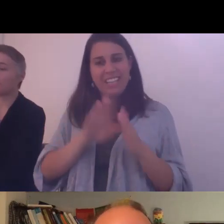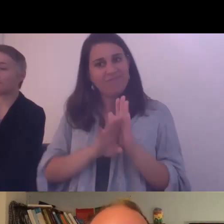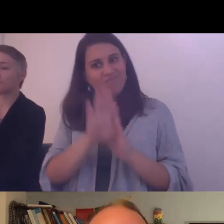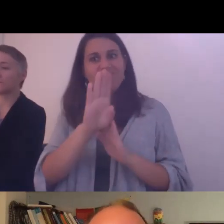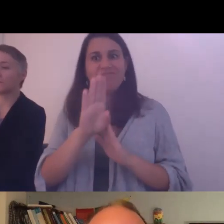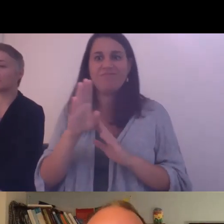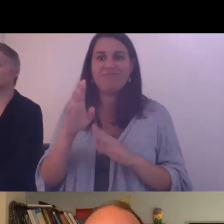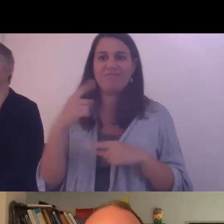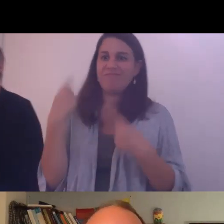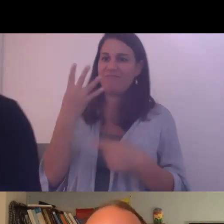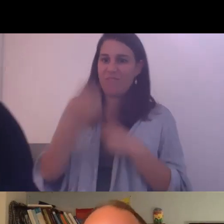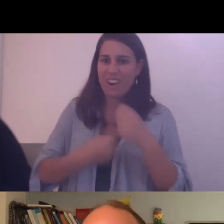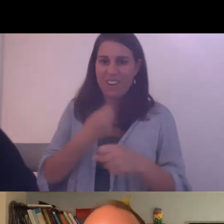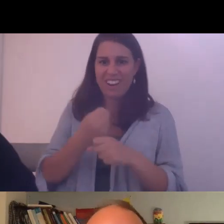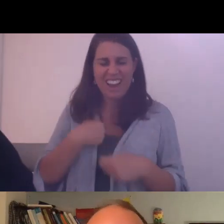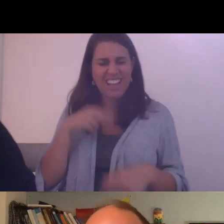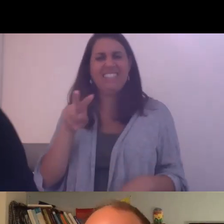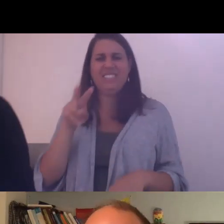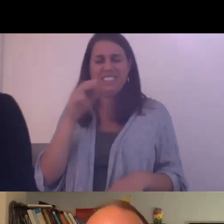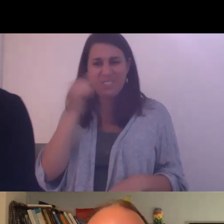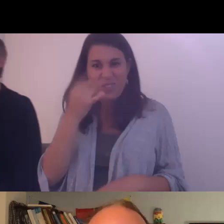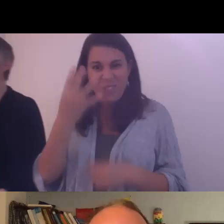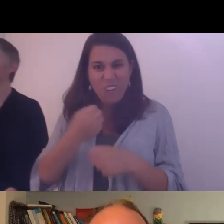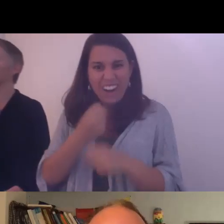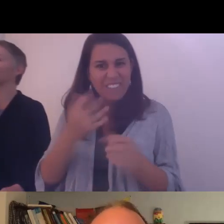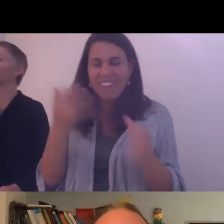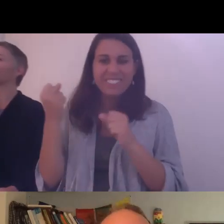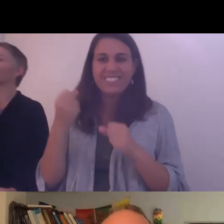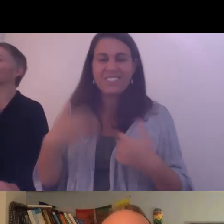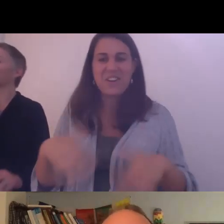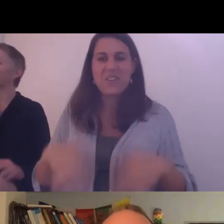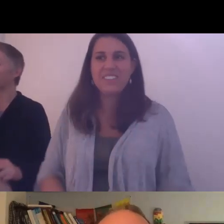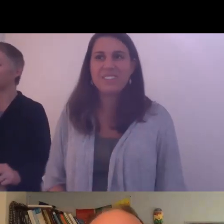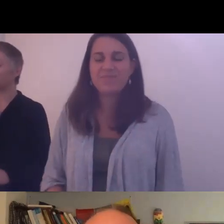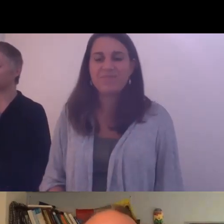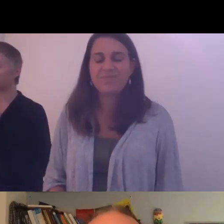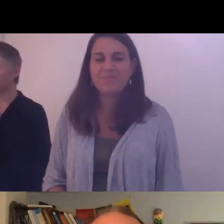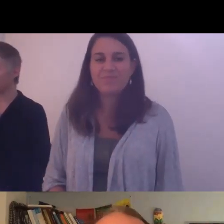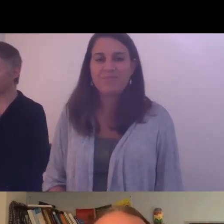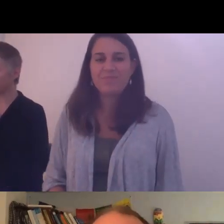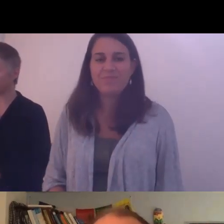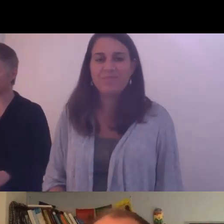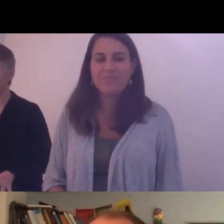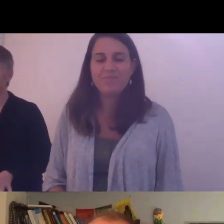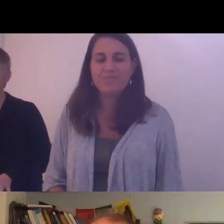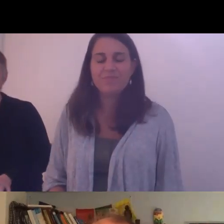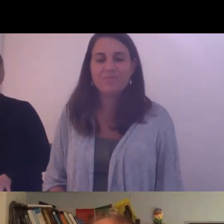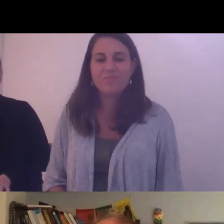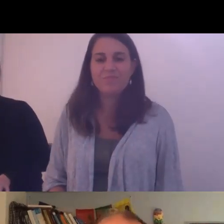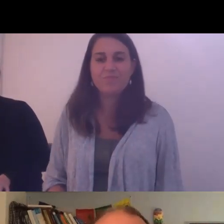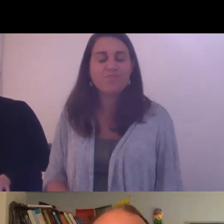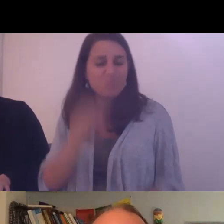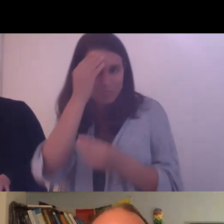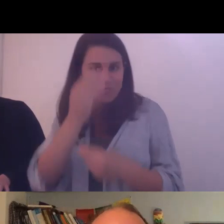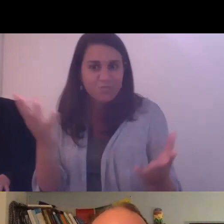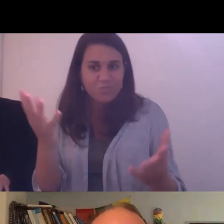years. It's hard to believe that 4 years have gone by already, but looks like it has. So so everybody knows,